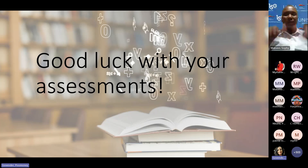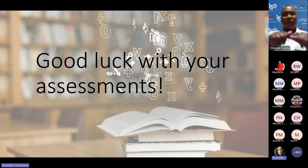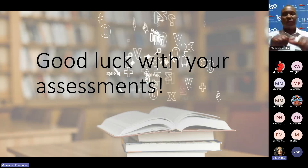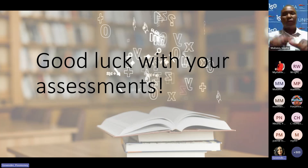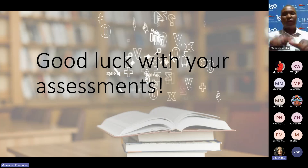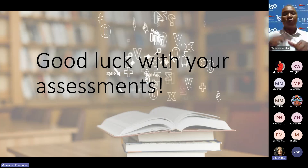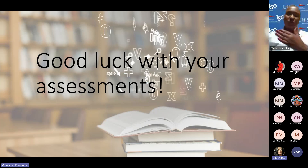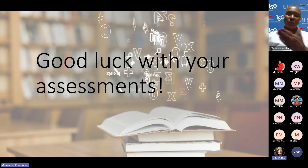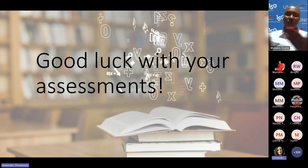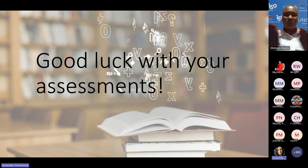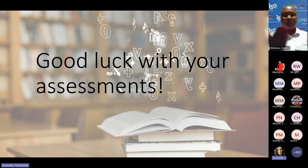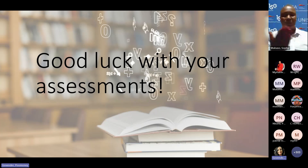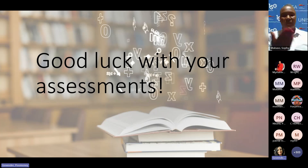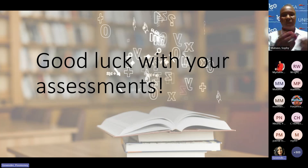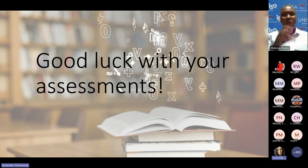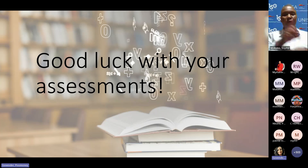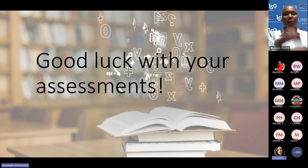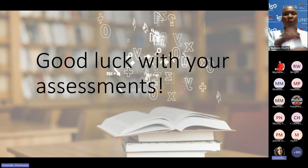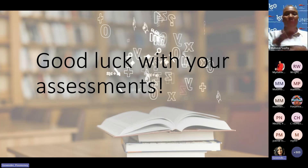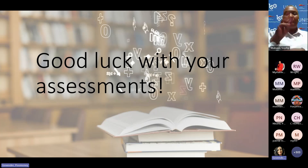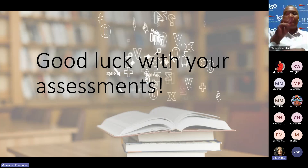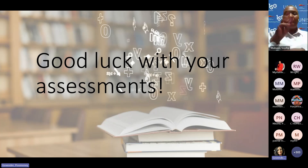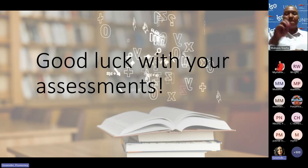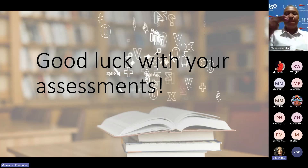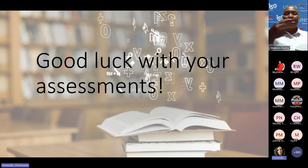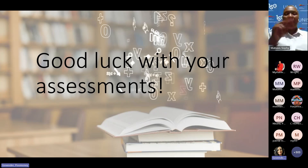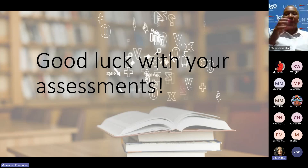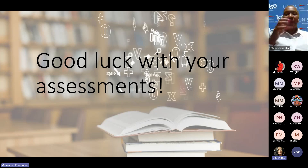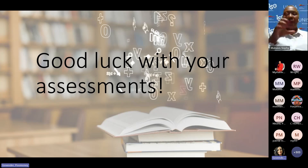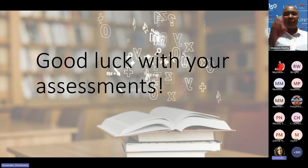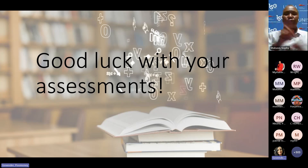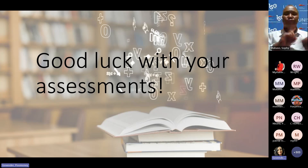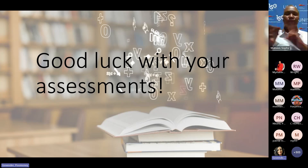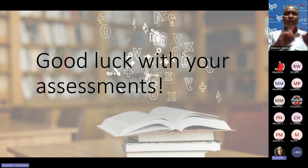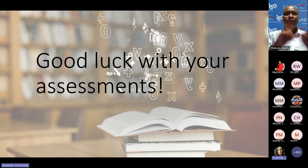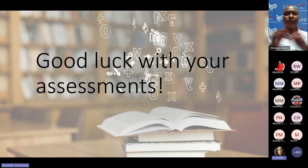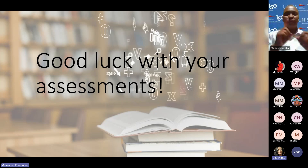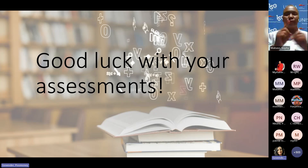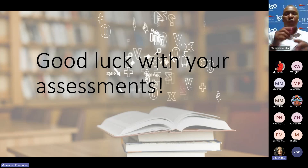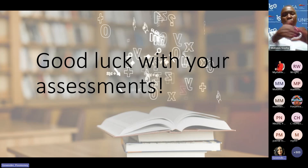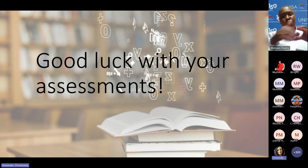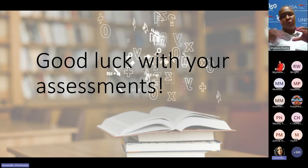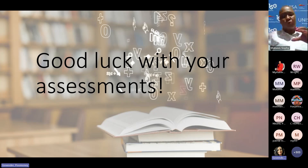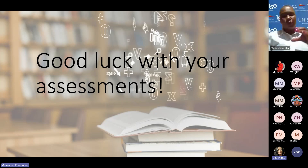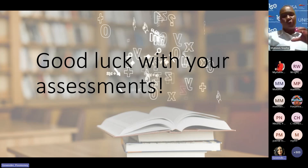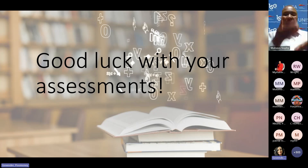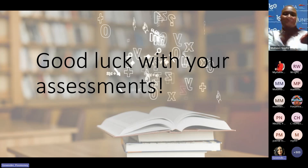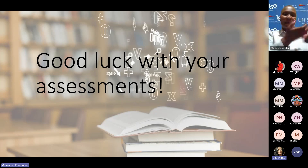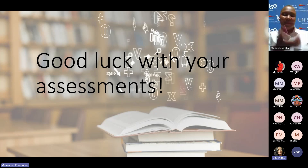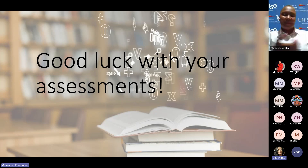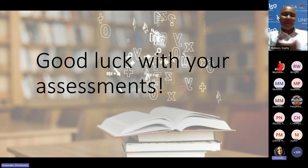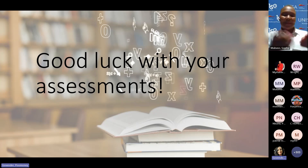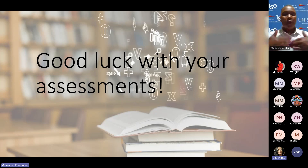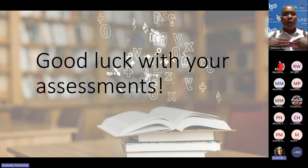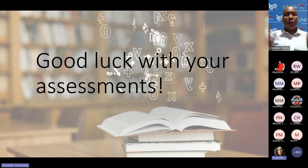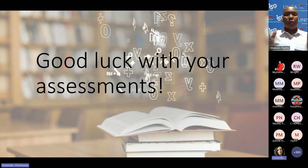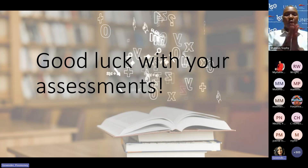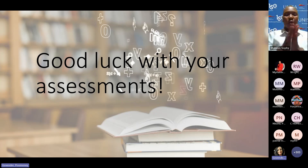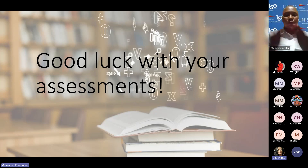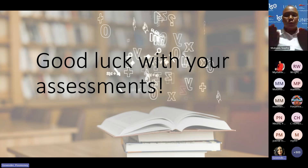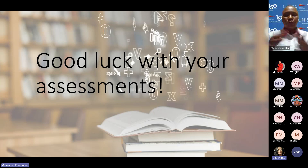over to Dr. Mphahlele, who is going to talk us through essays and open book